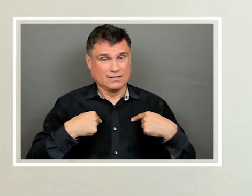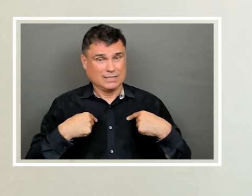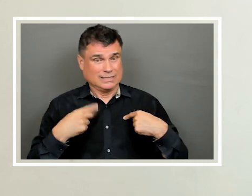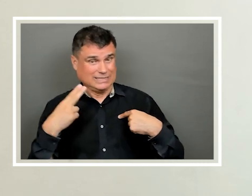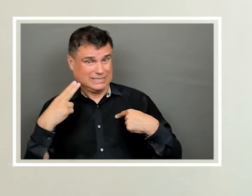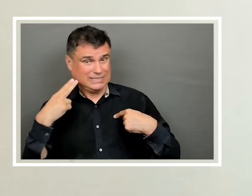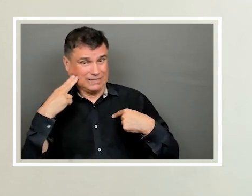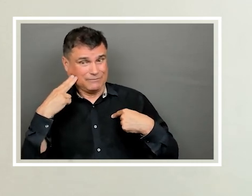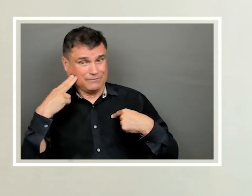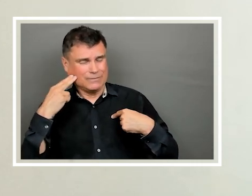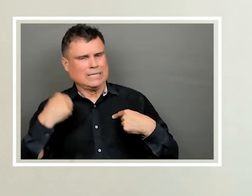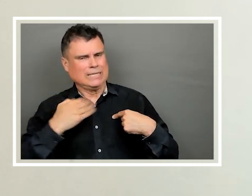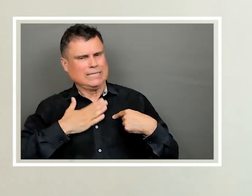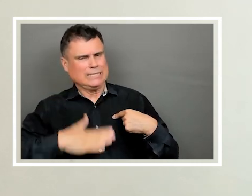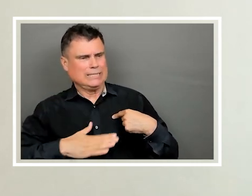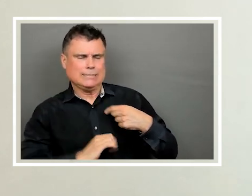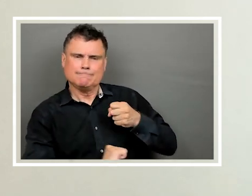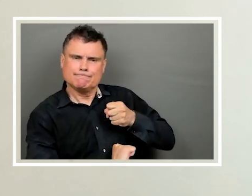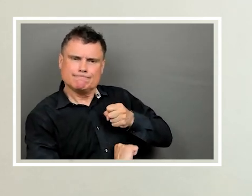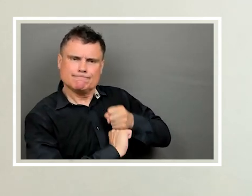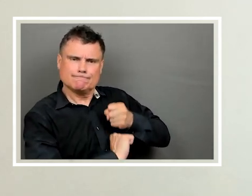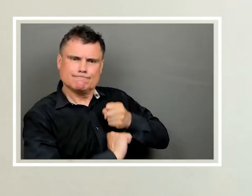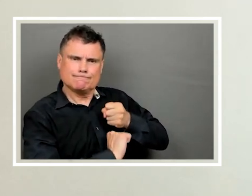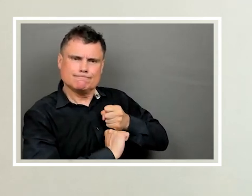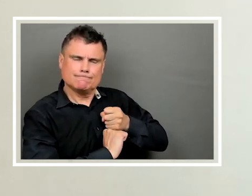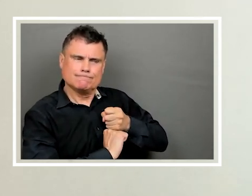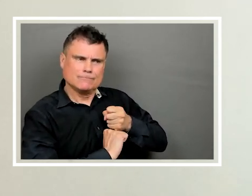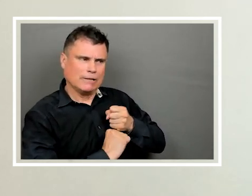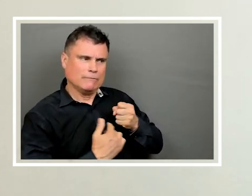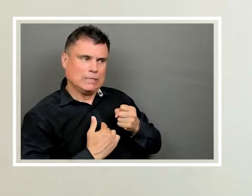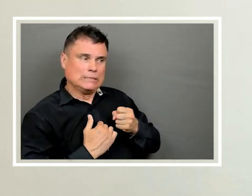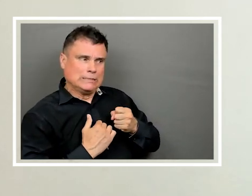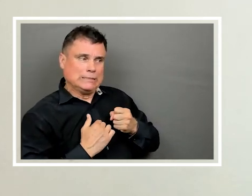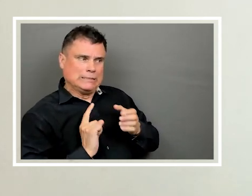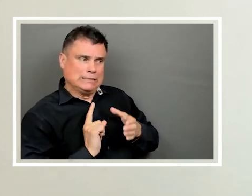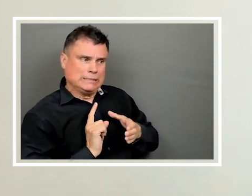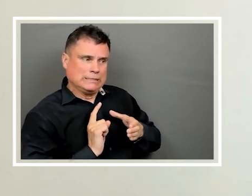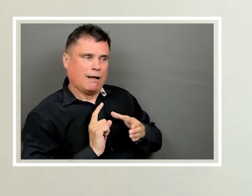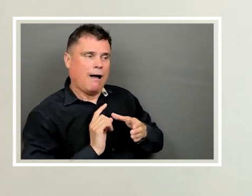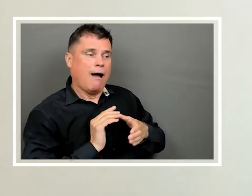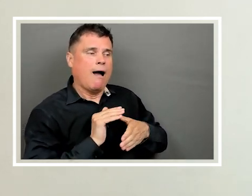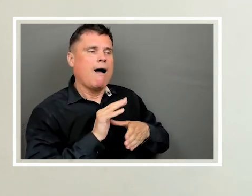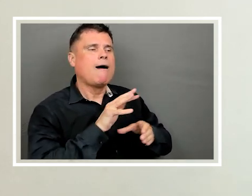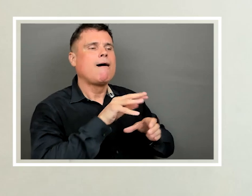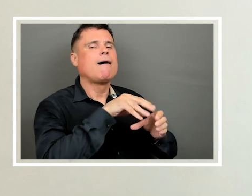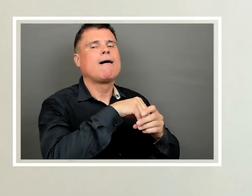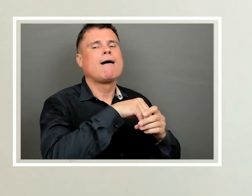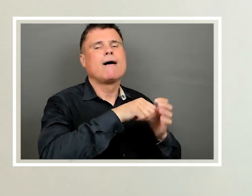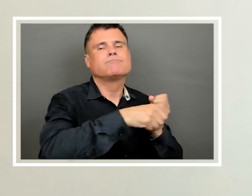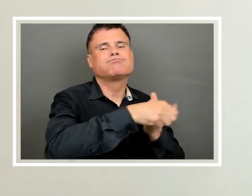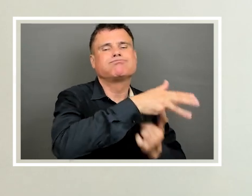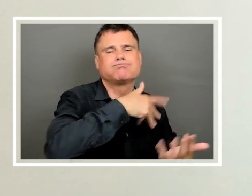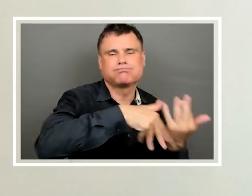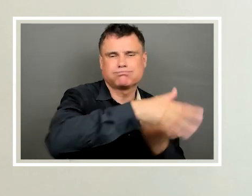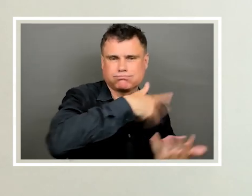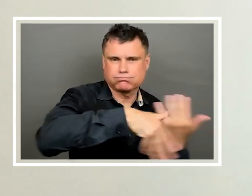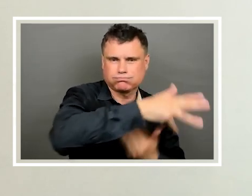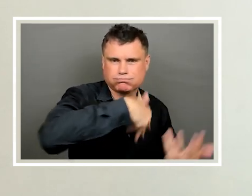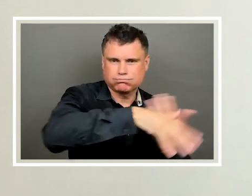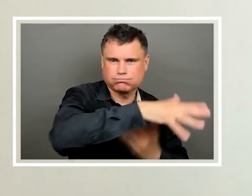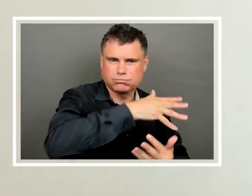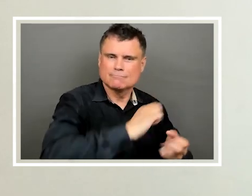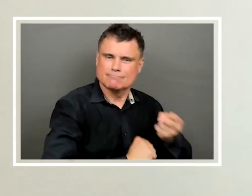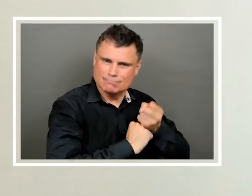who are deaf need to be supported to feel they can actually contribute during a workshop. And that's the only way we